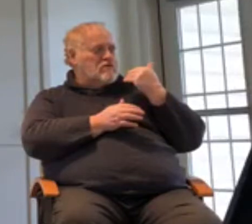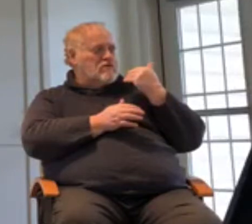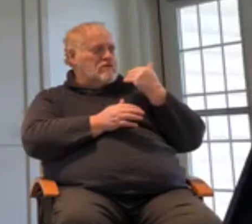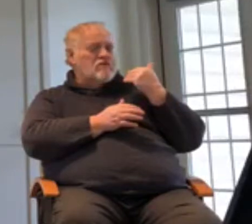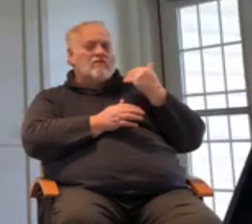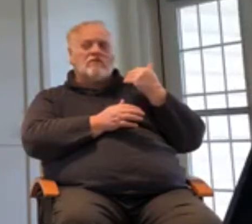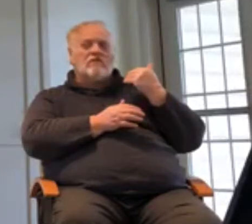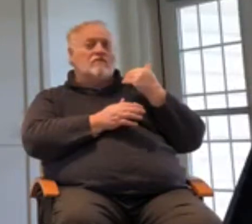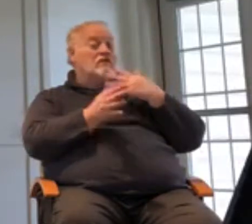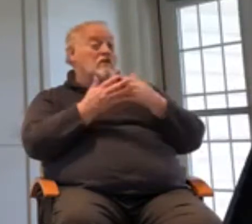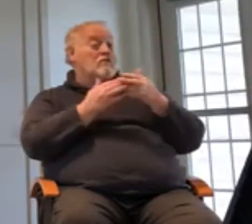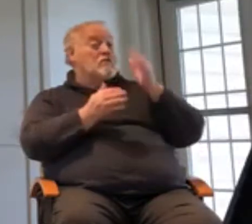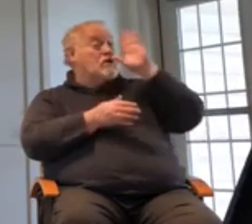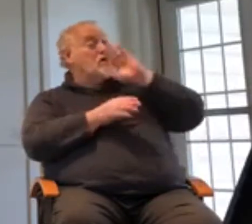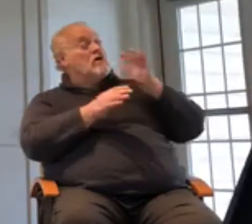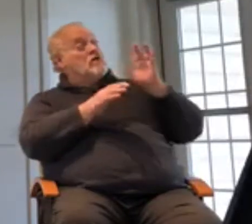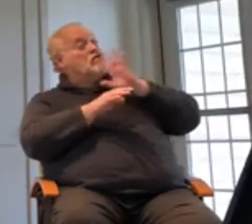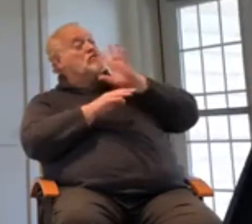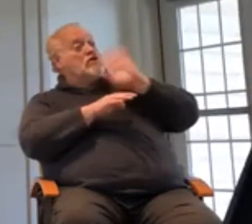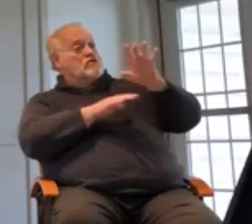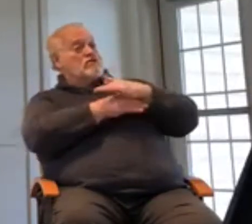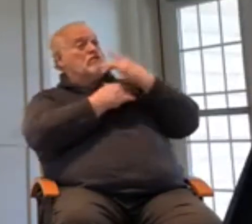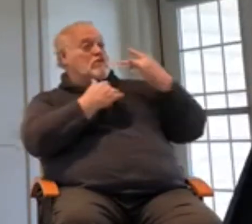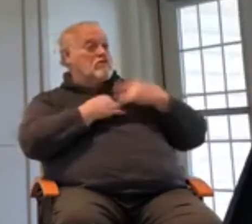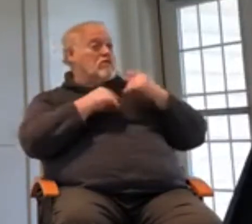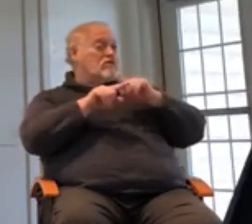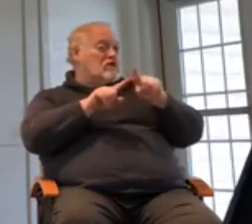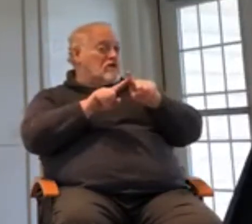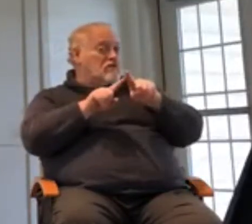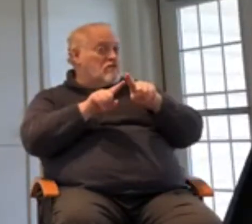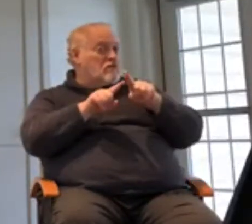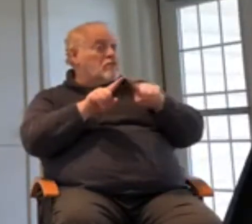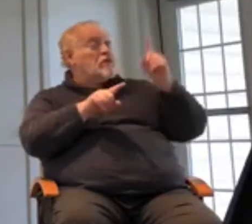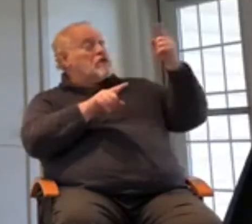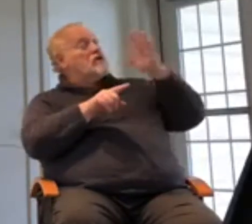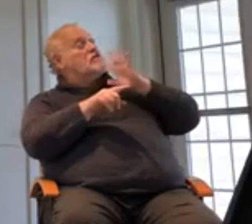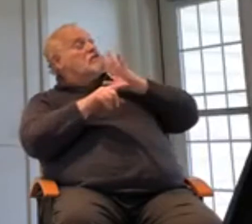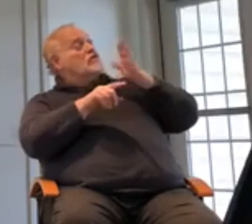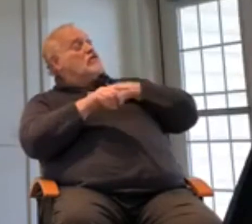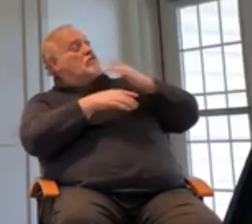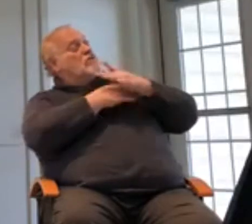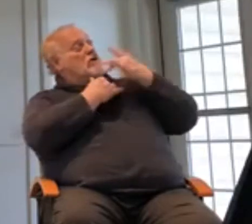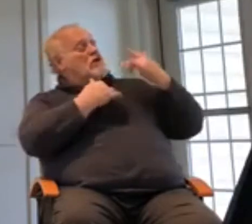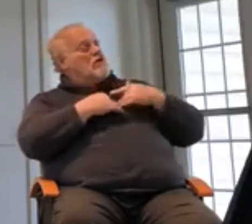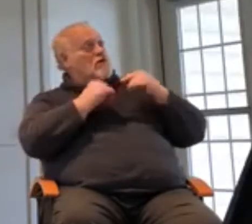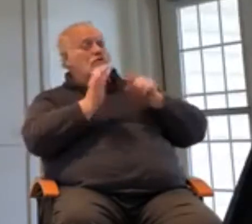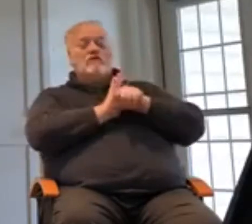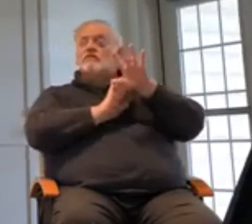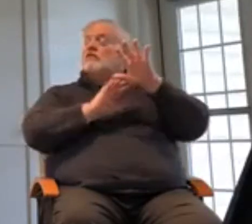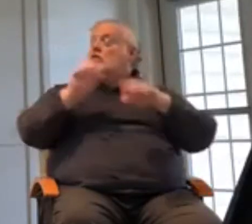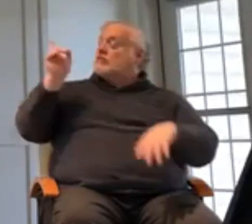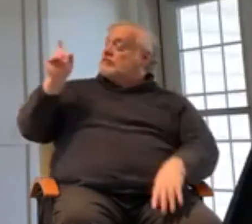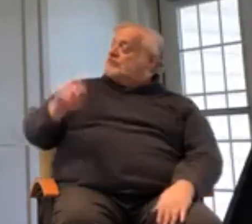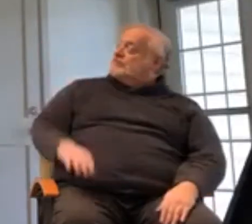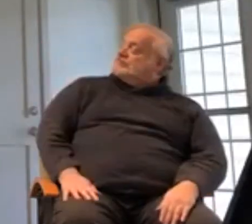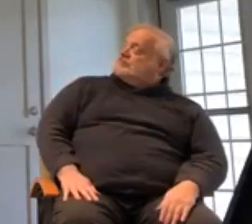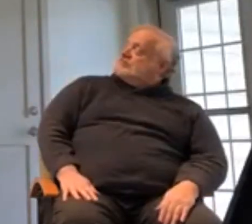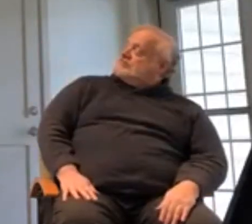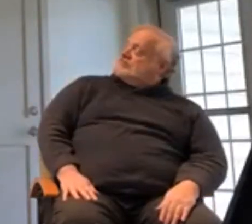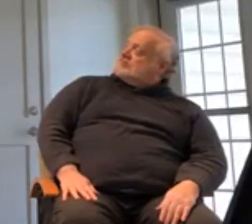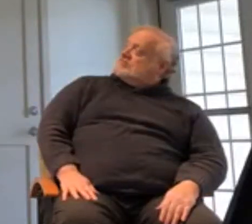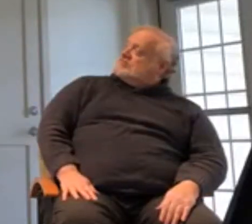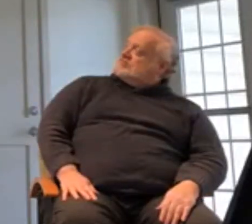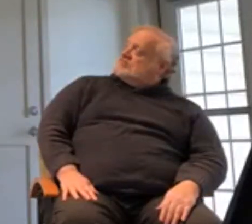God may speak to your heart a different way through this sermon, but this is how he spoke to my heart this week. Verse 5. Thou preparest a